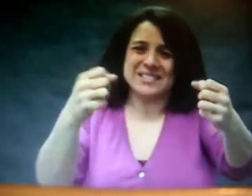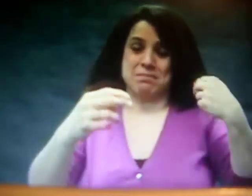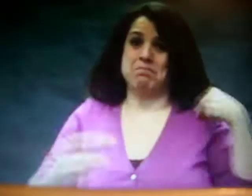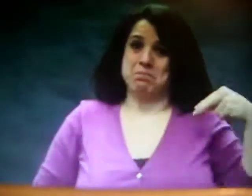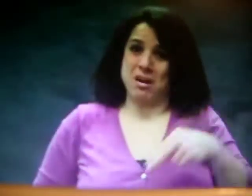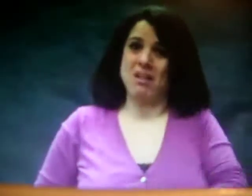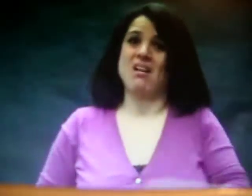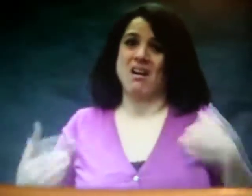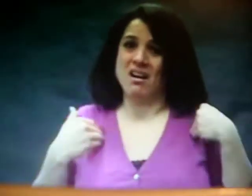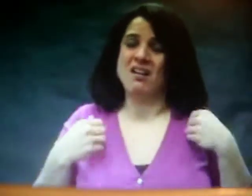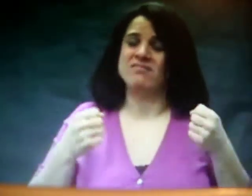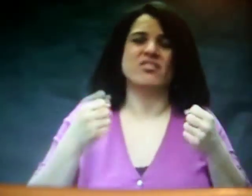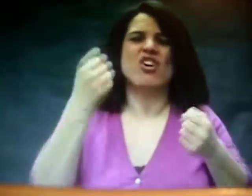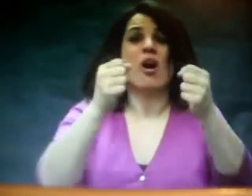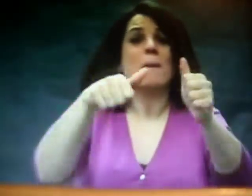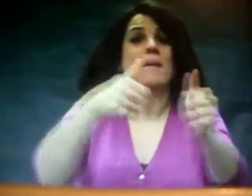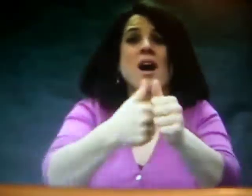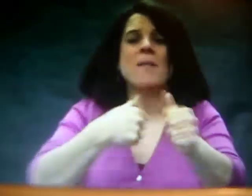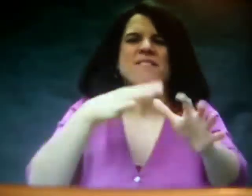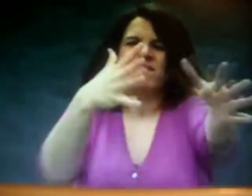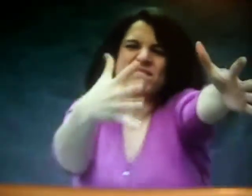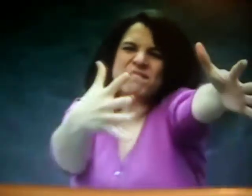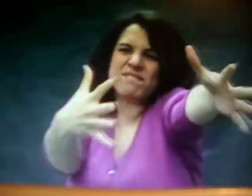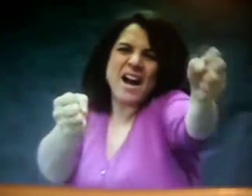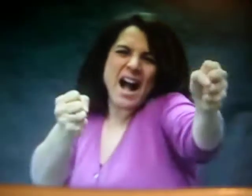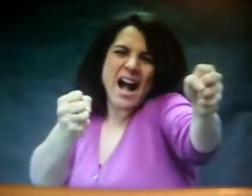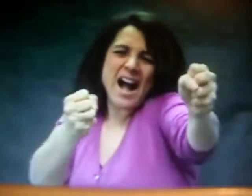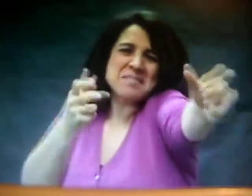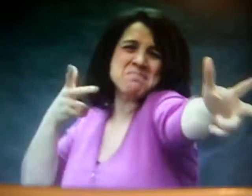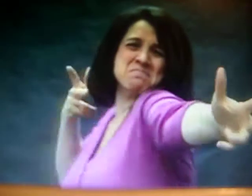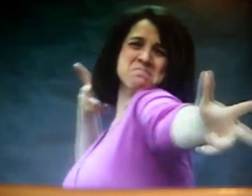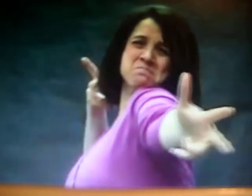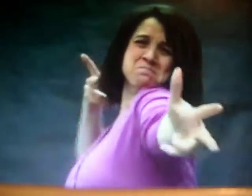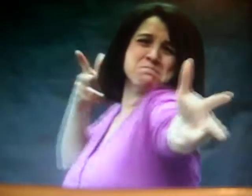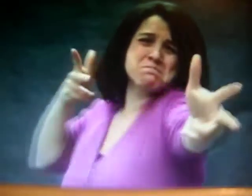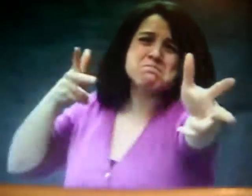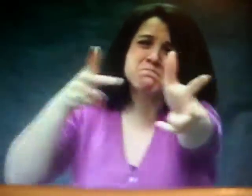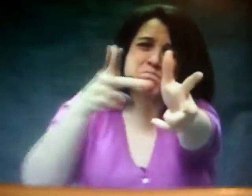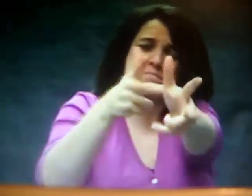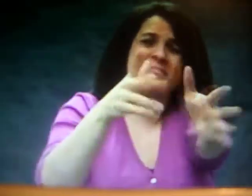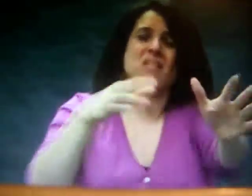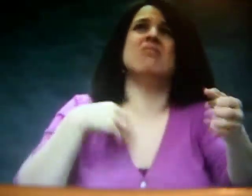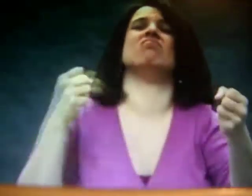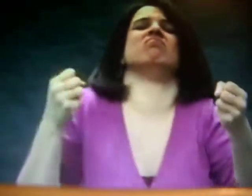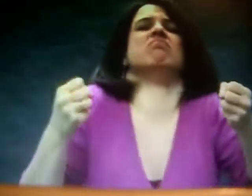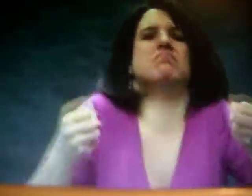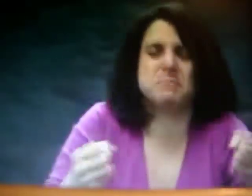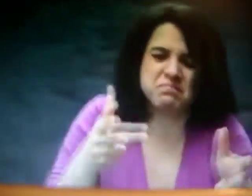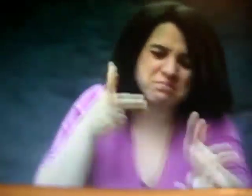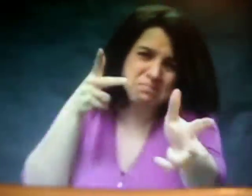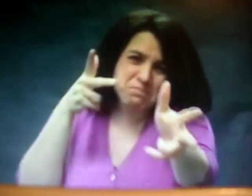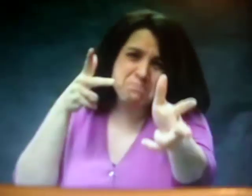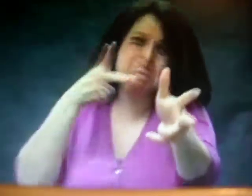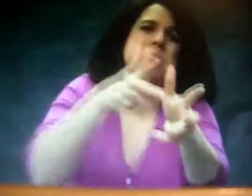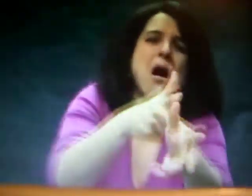So I had my seatbelt on and this car who came up behind me was coming really fast.